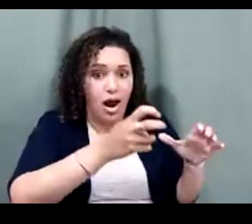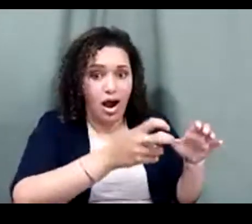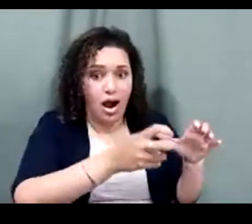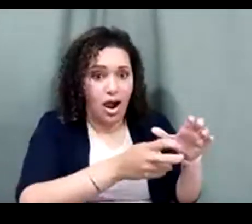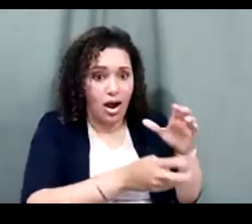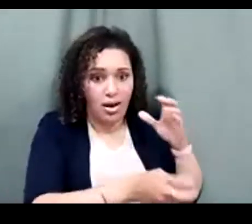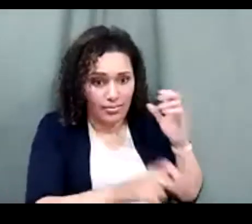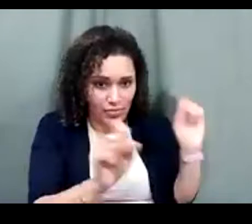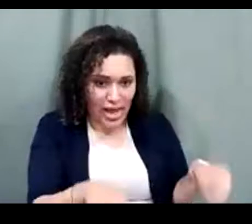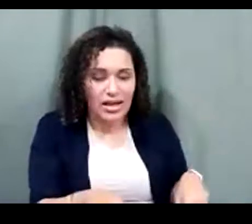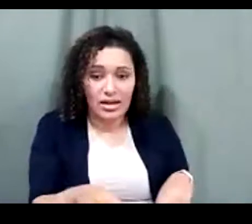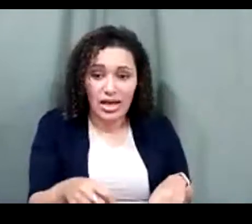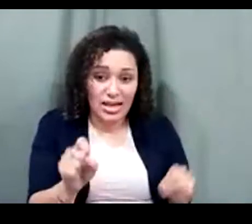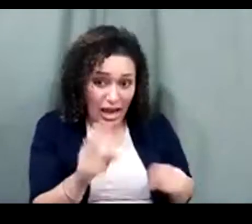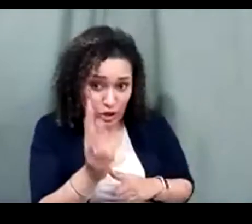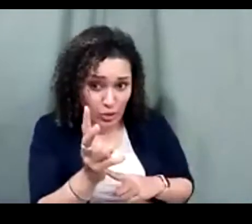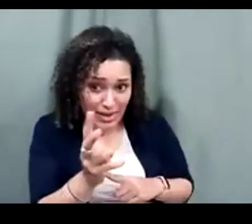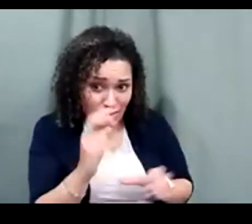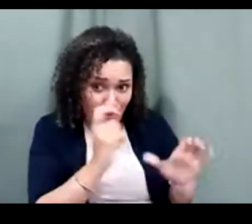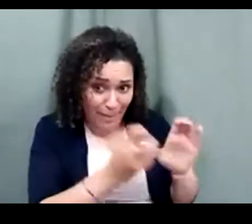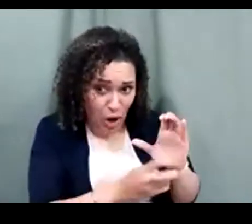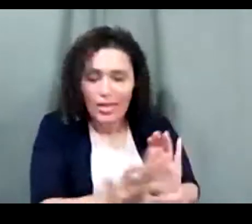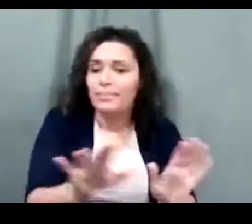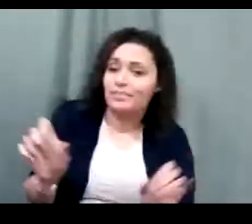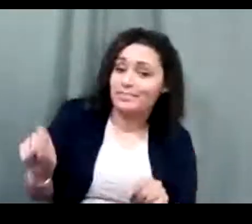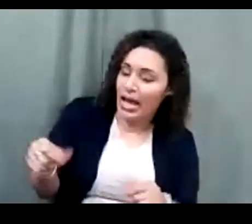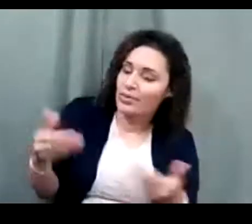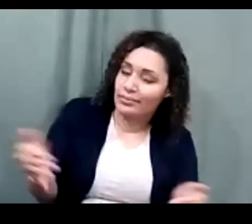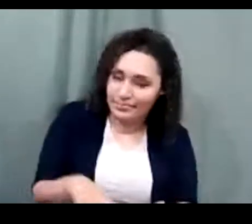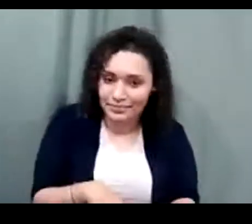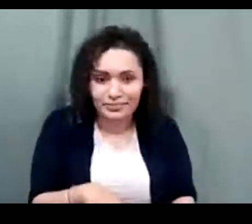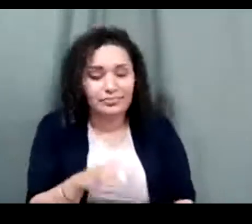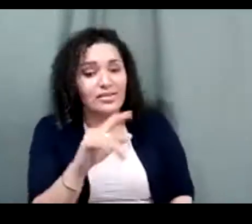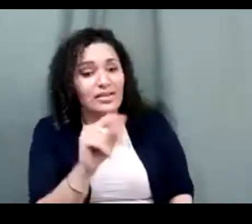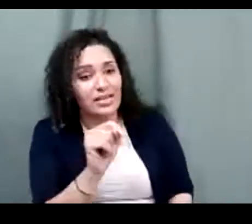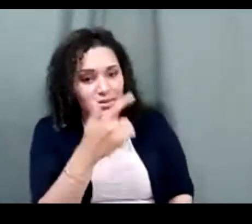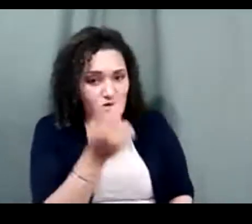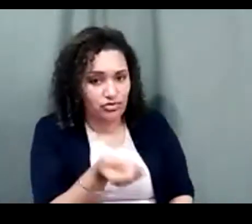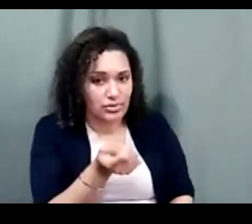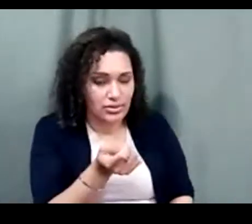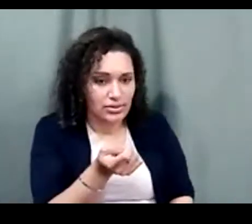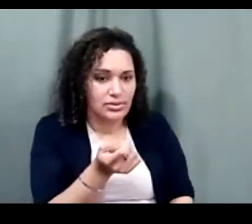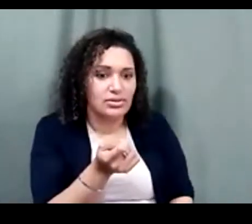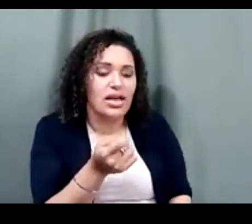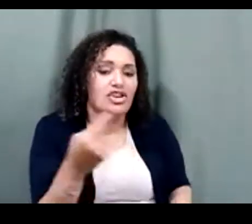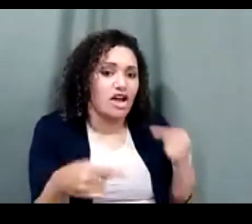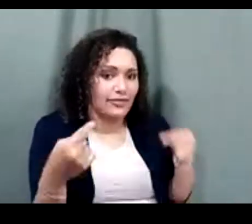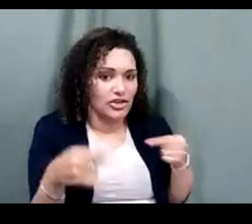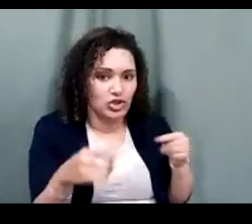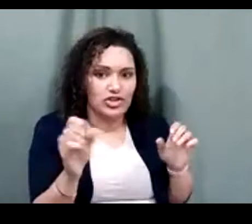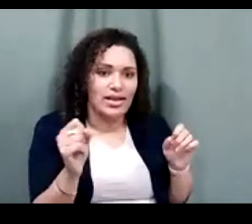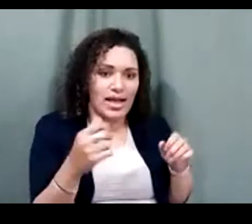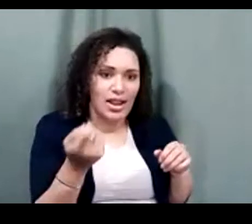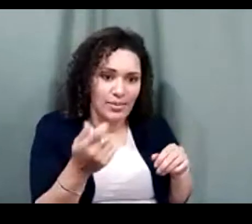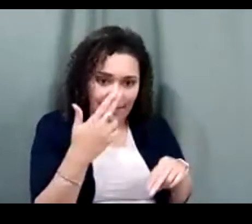Can I do 2 minutes of rabbit hole? You can do 2 minutes of rabbit hole. So yeast is really sort of interesting and controversial and kind of